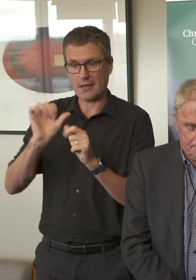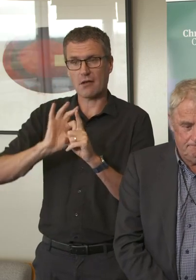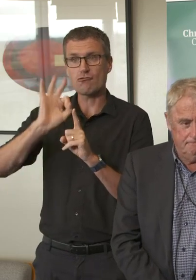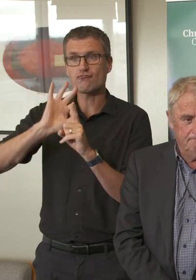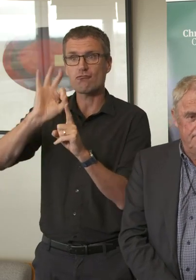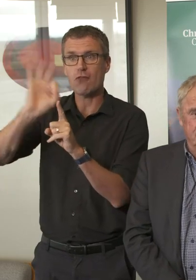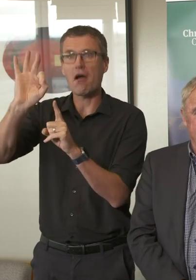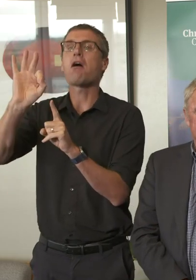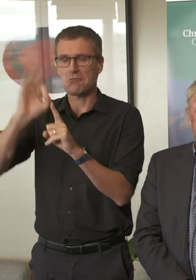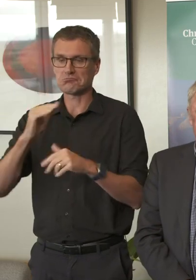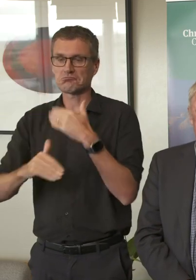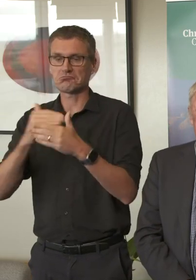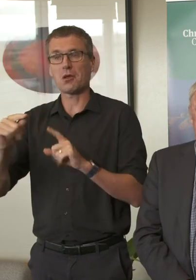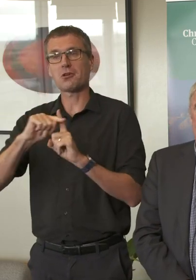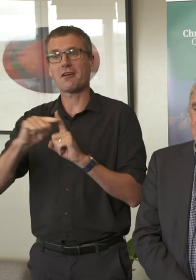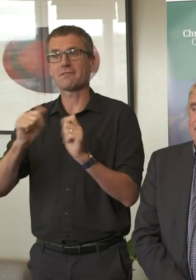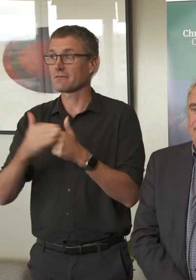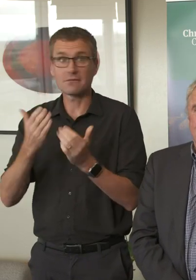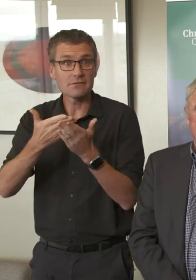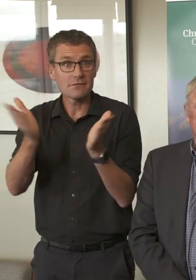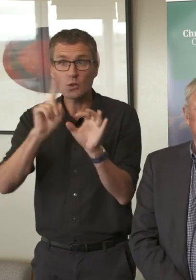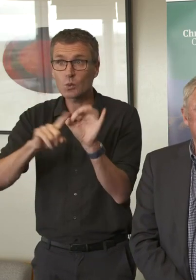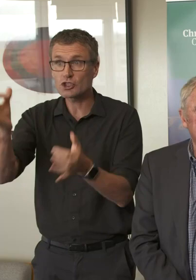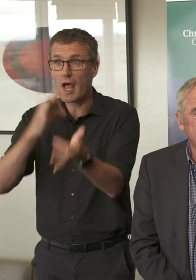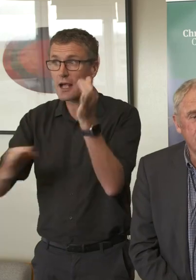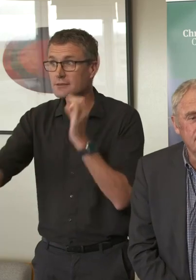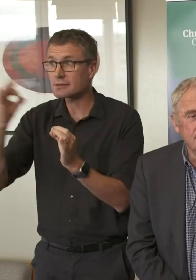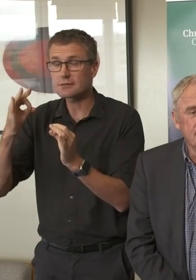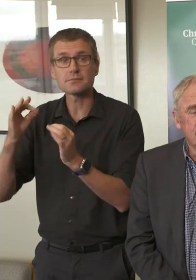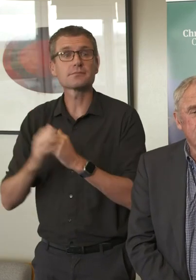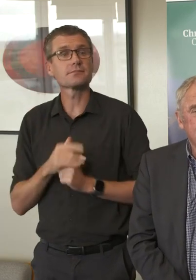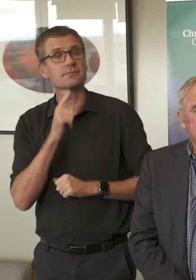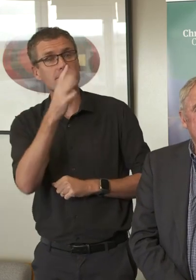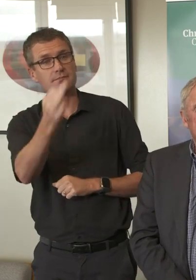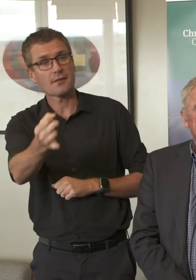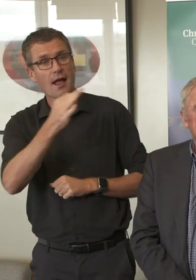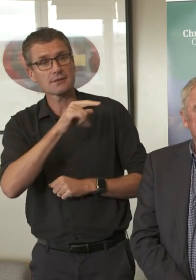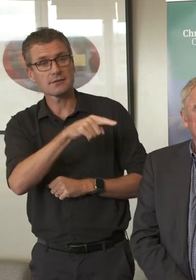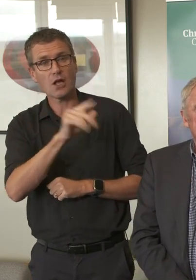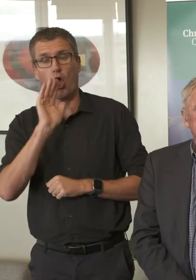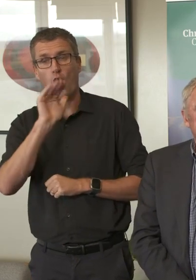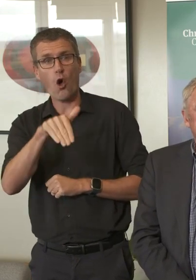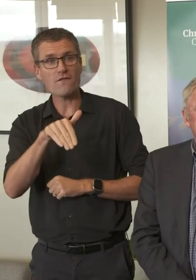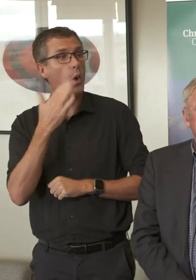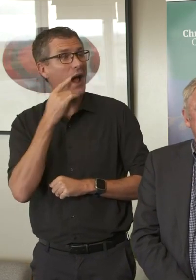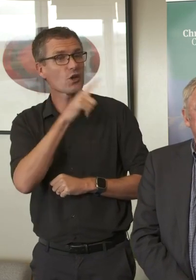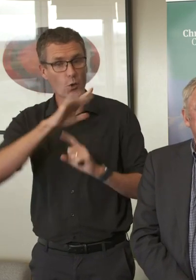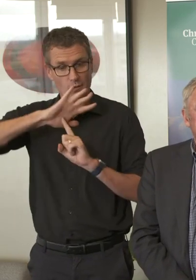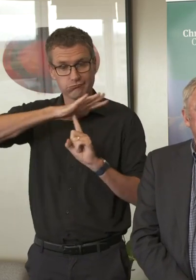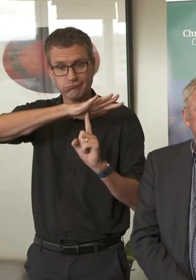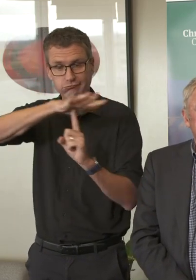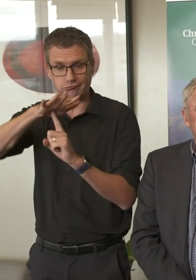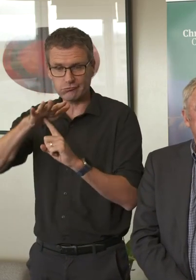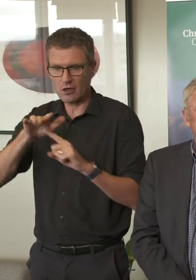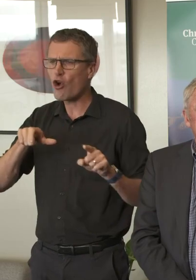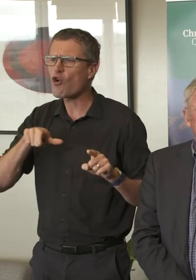direction. Any questions? So how did the roads and the area look when you went on that flyover?